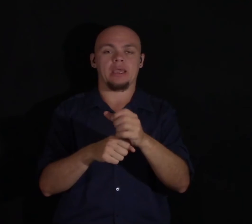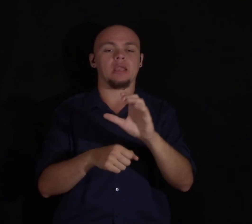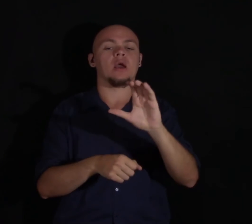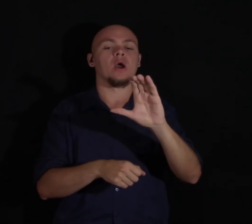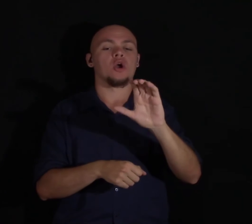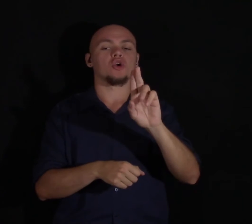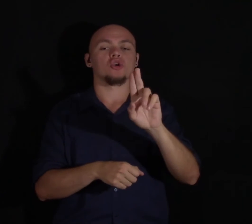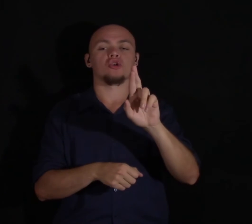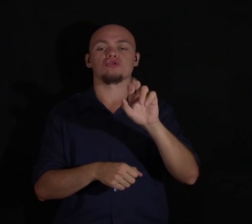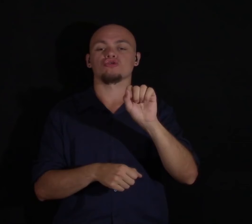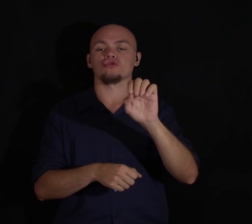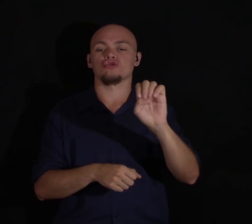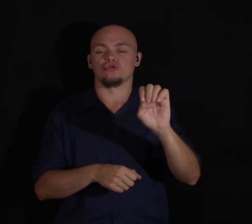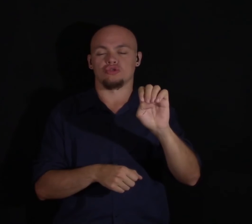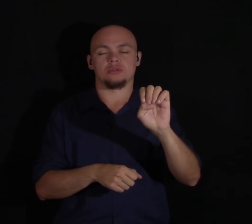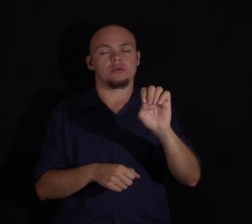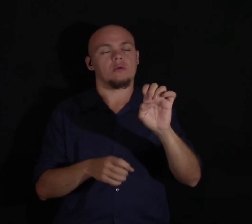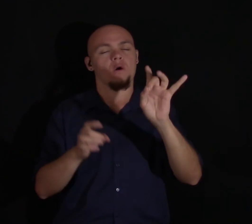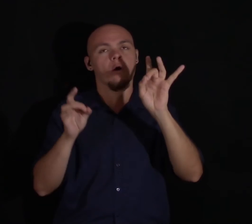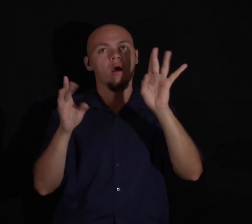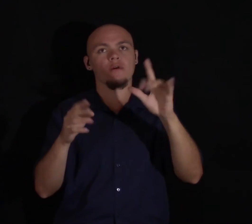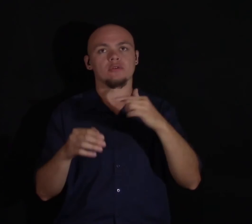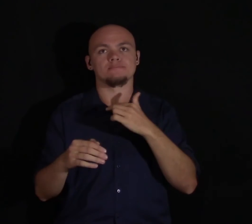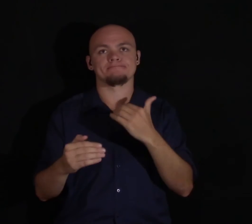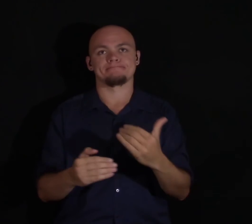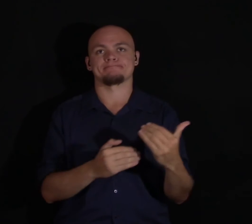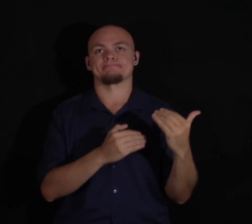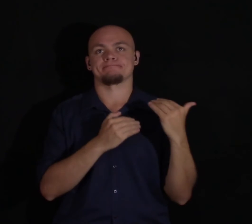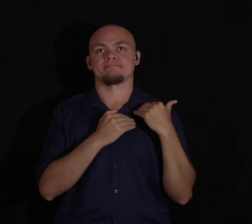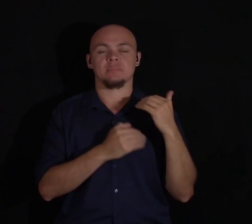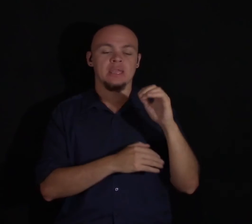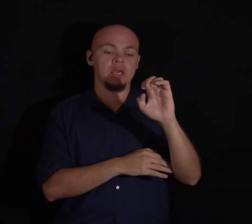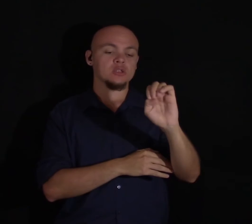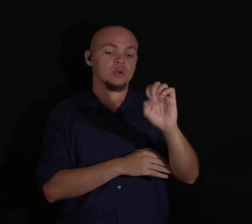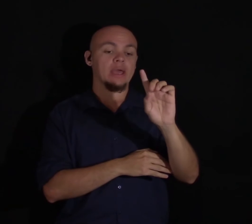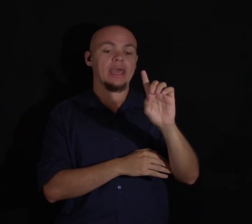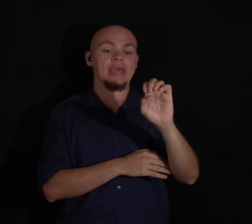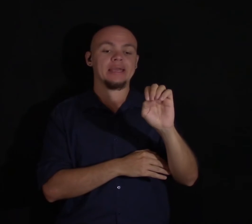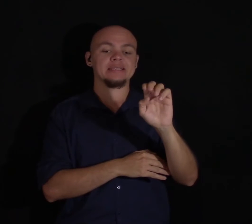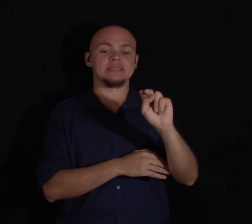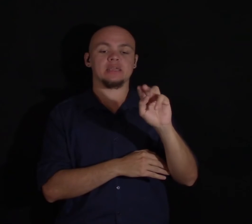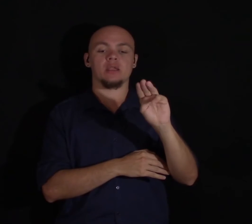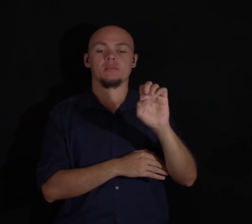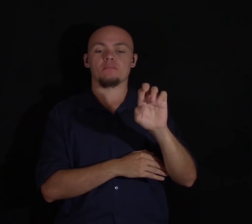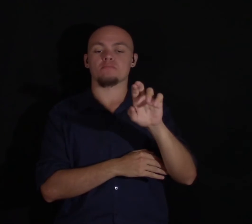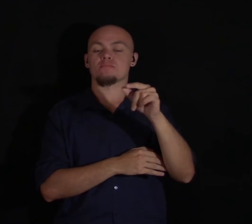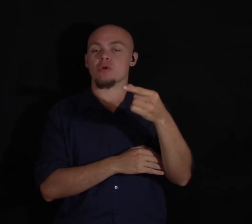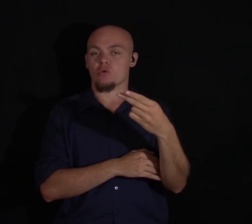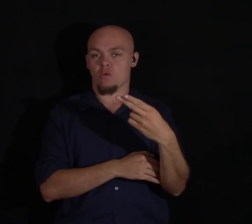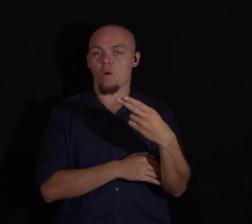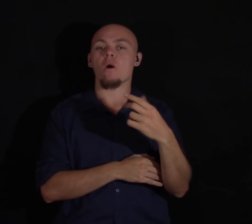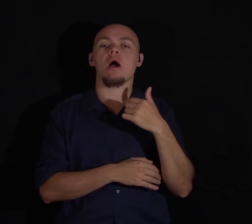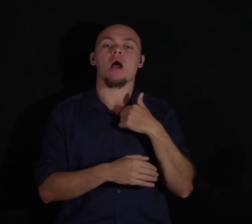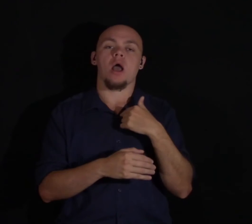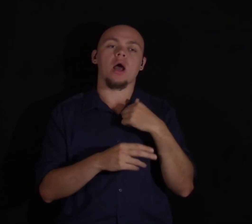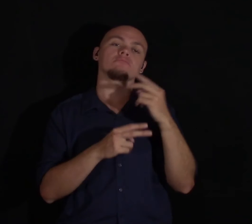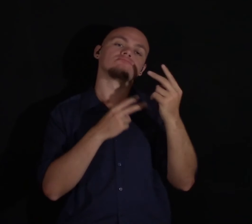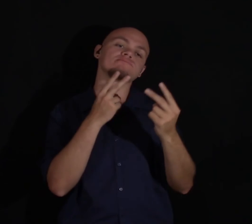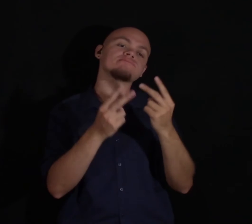of crime. I visited Edinburgh with languid eyes and mind, and yet that city might have